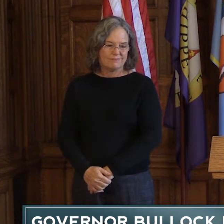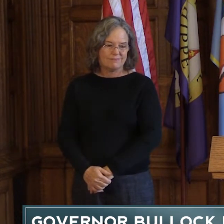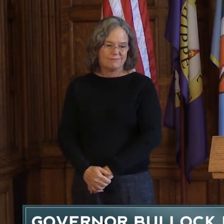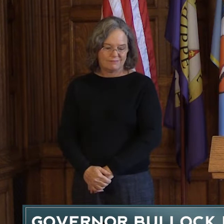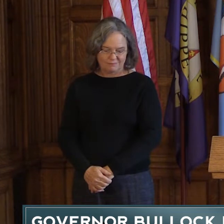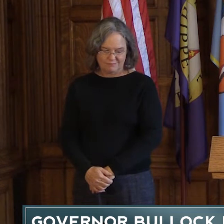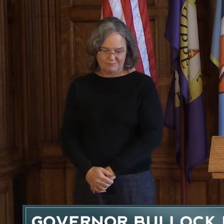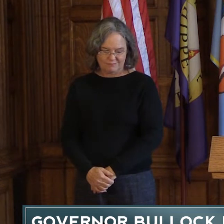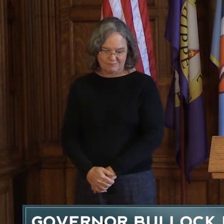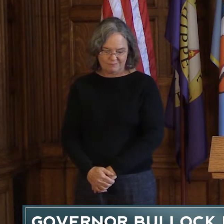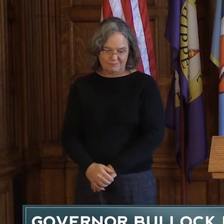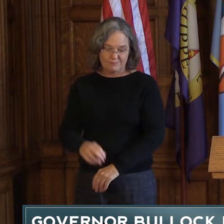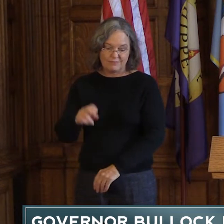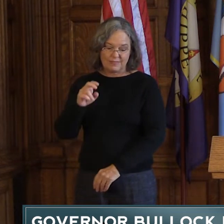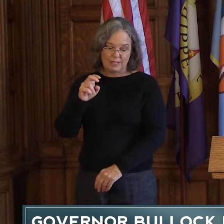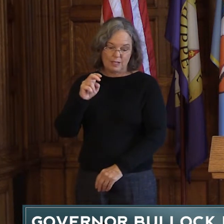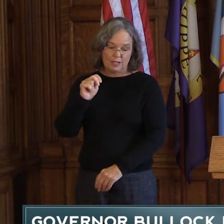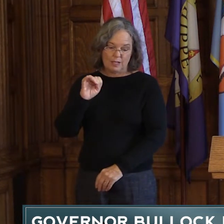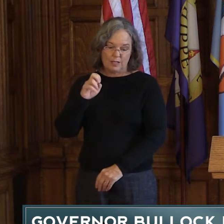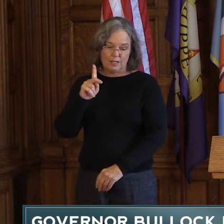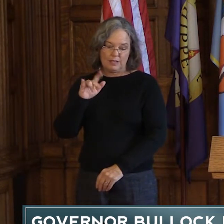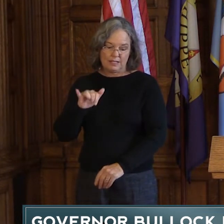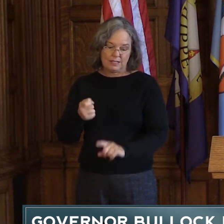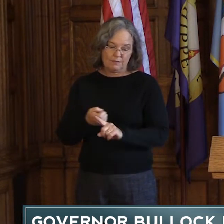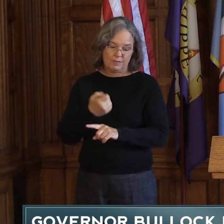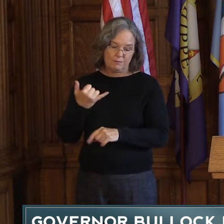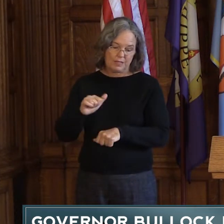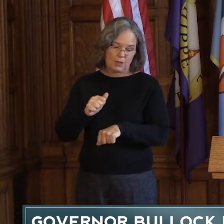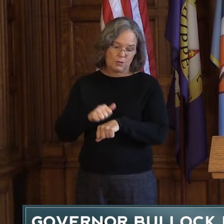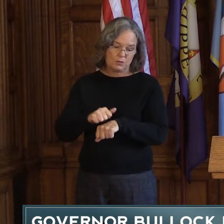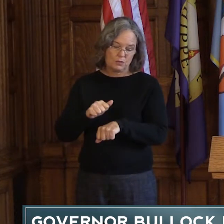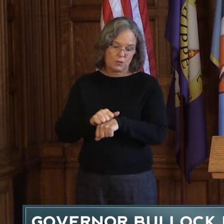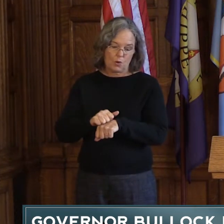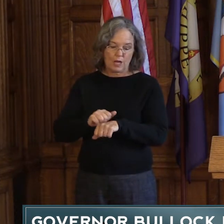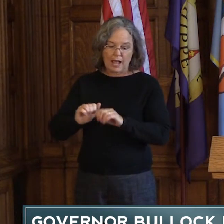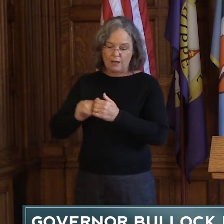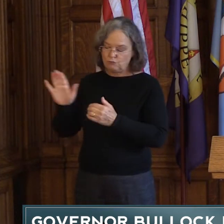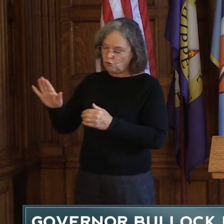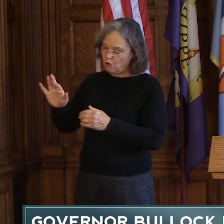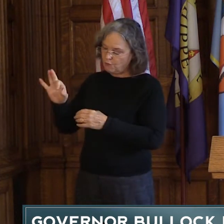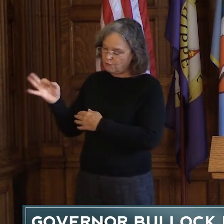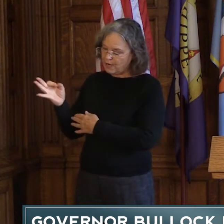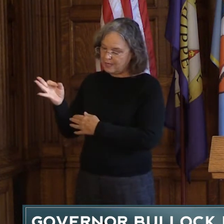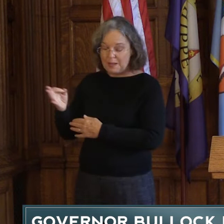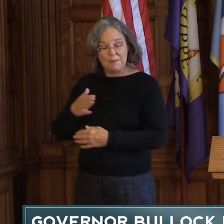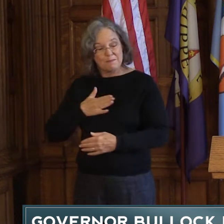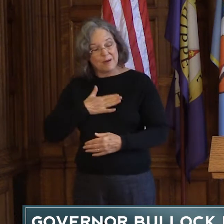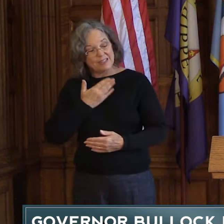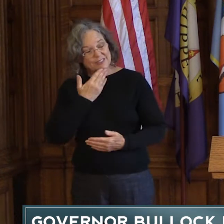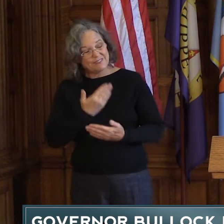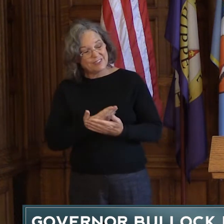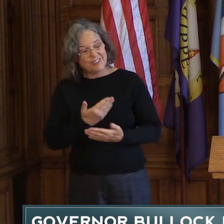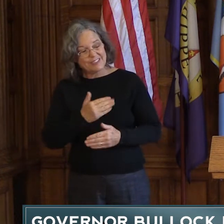Hi, Governor. This is Nikki Willett from Yellowstone Public Radio. How's your Friday? My Friday is doing pretty good, Nikki. How's your